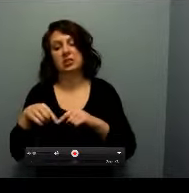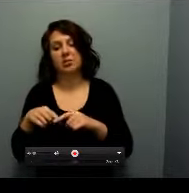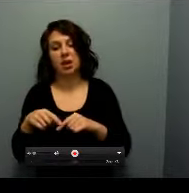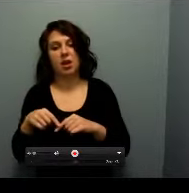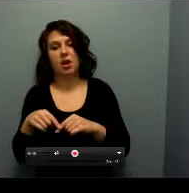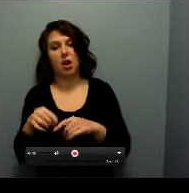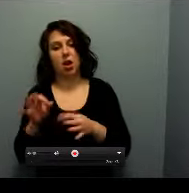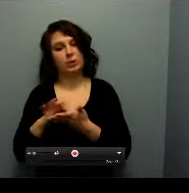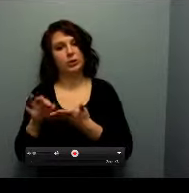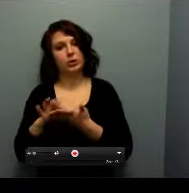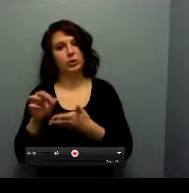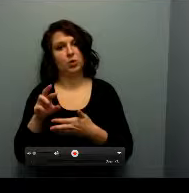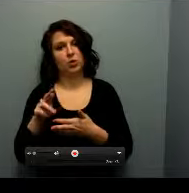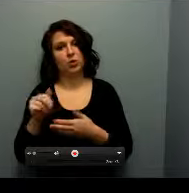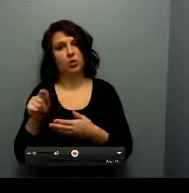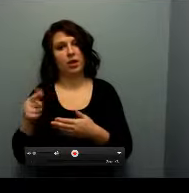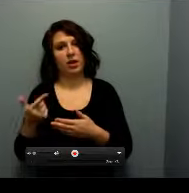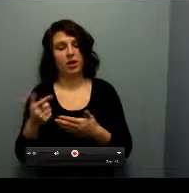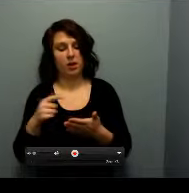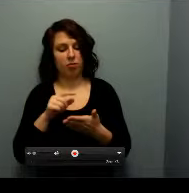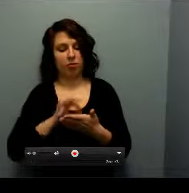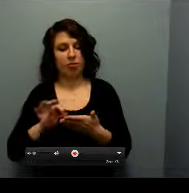for someone.